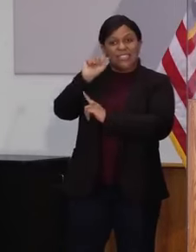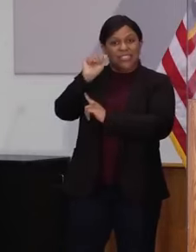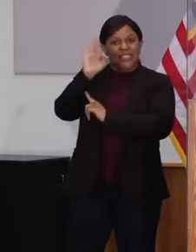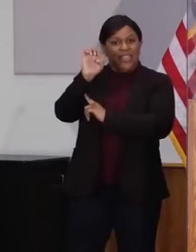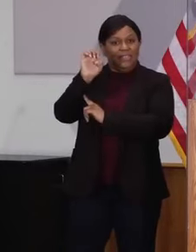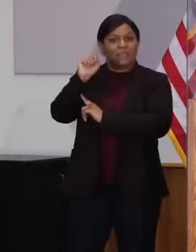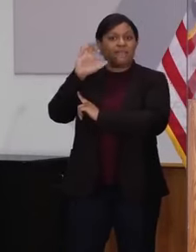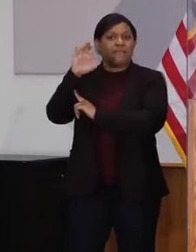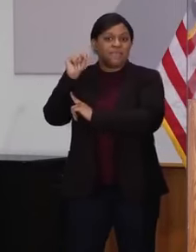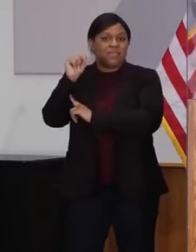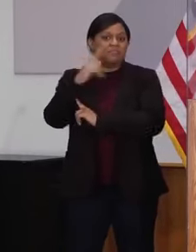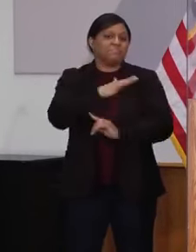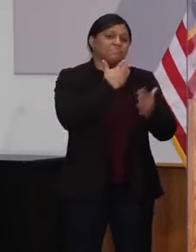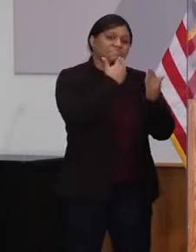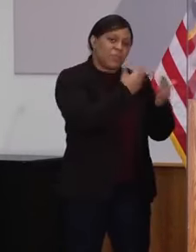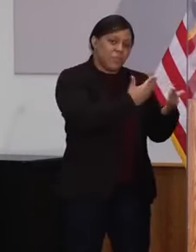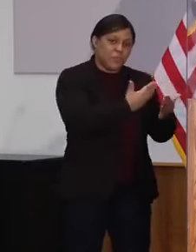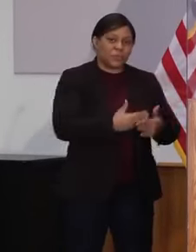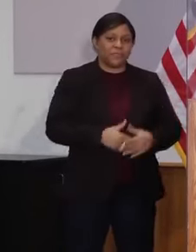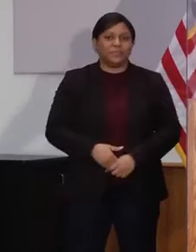Steve.